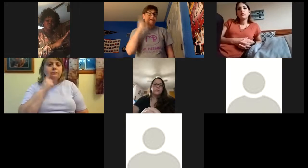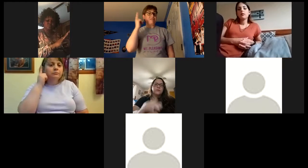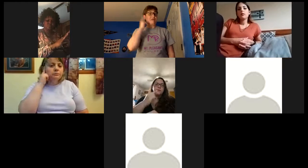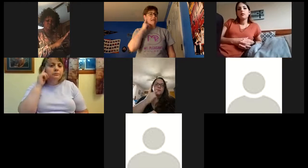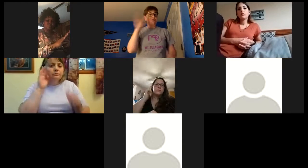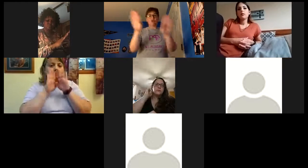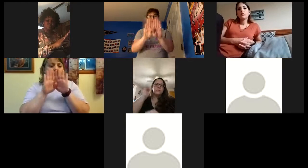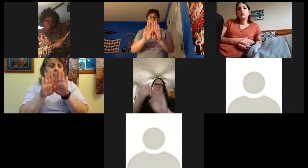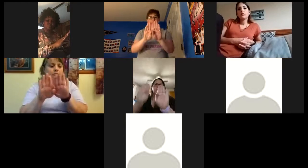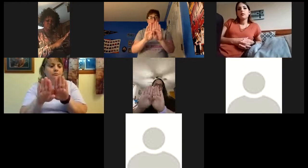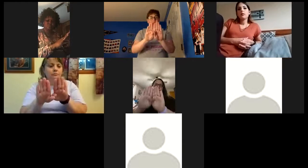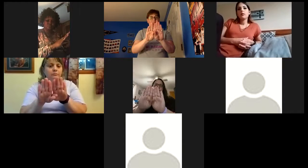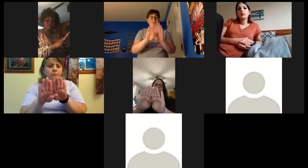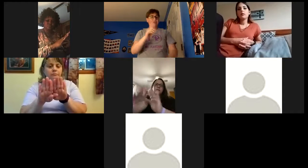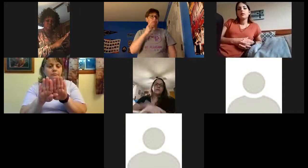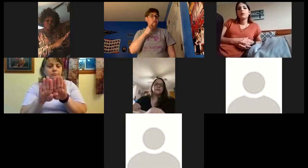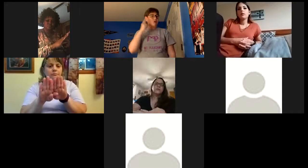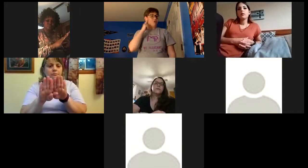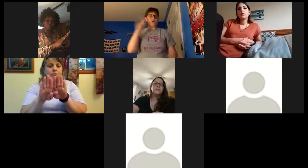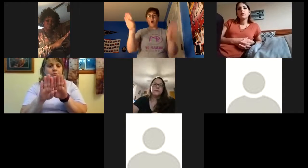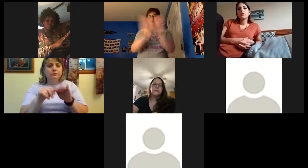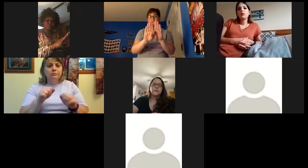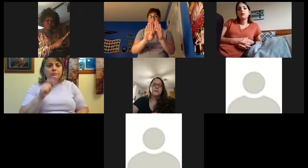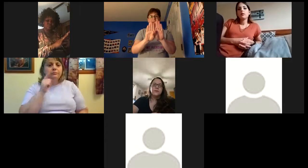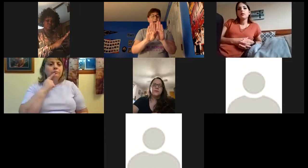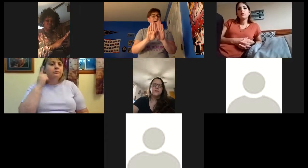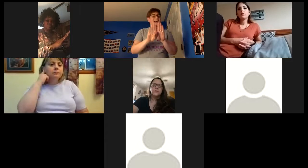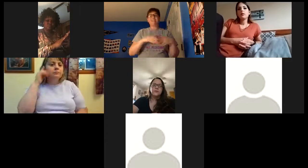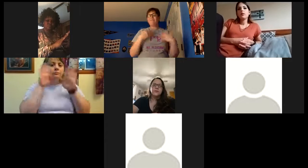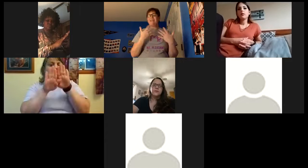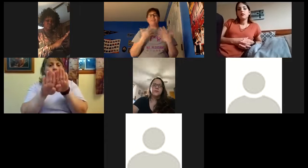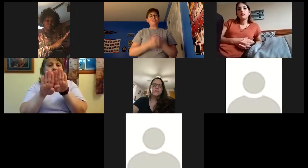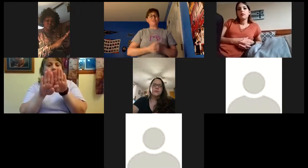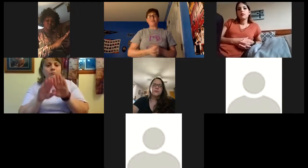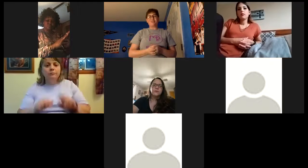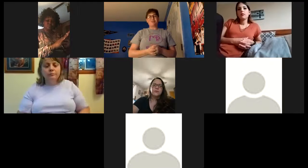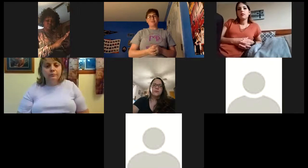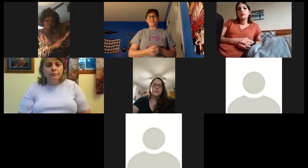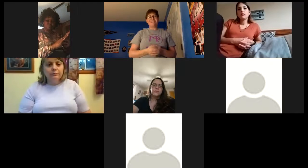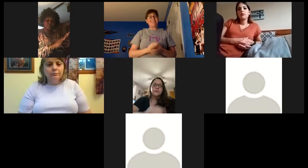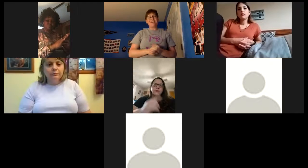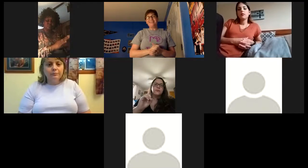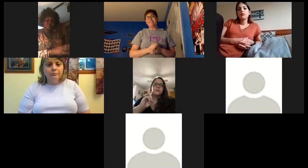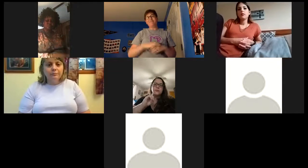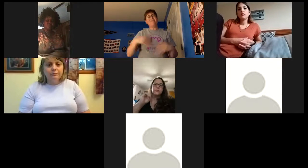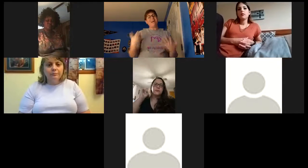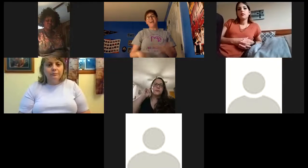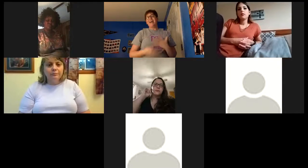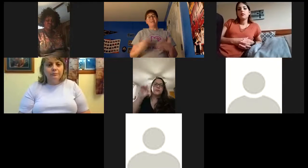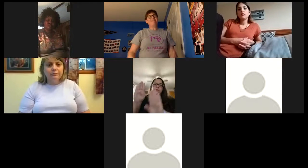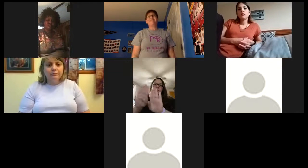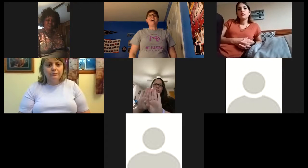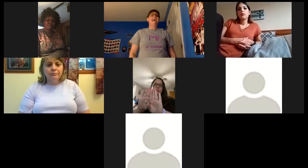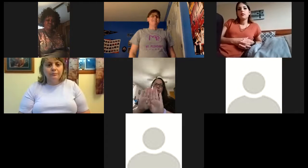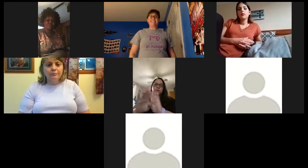my mouth and my ears don't work. They're closed off. And to me, it's just one of those, that's kind of,